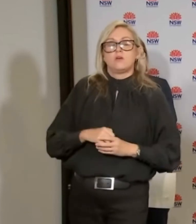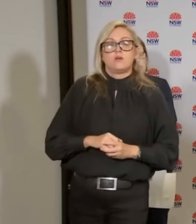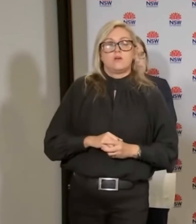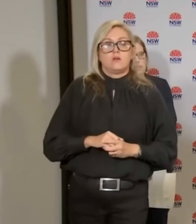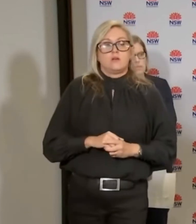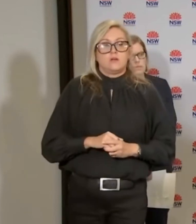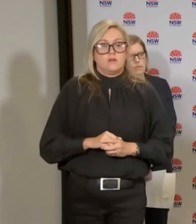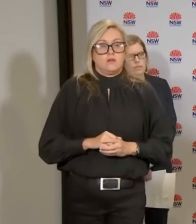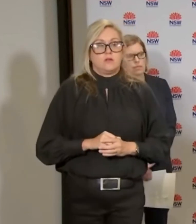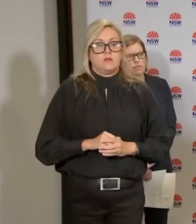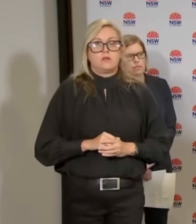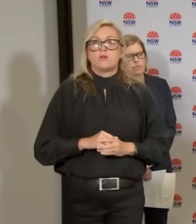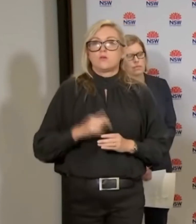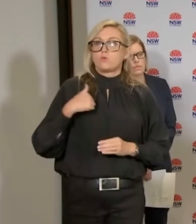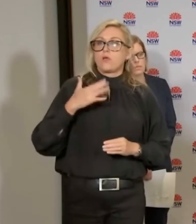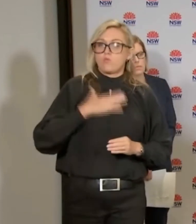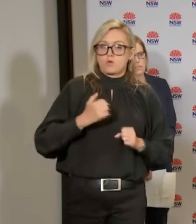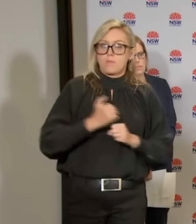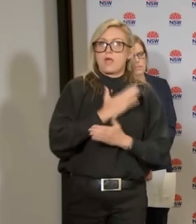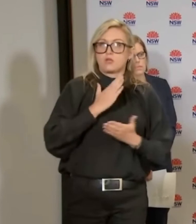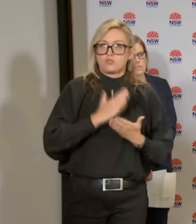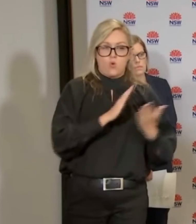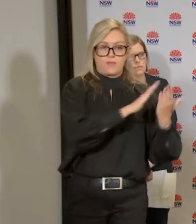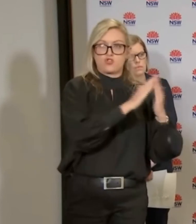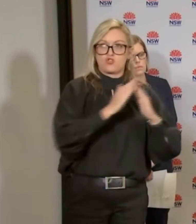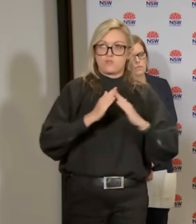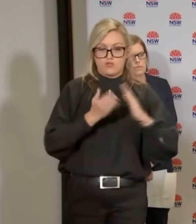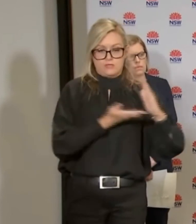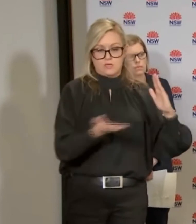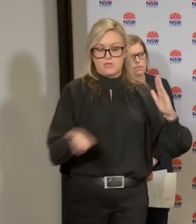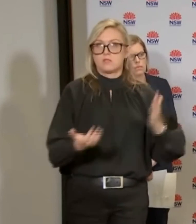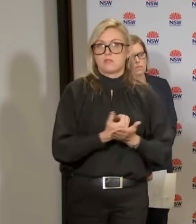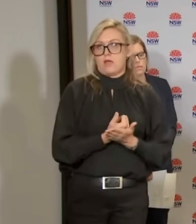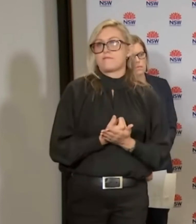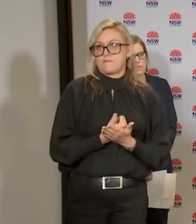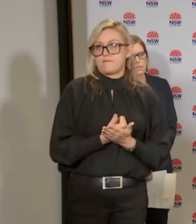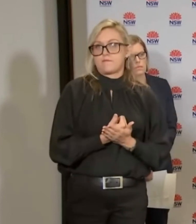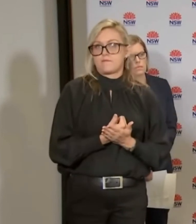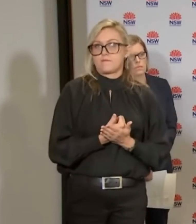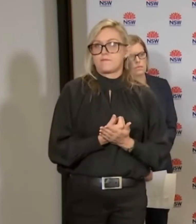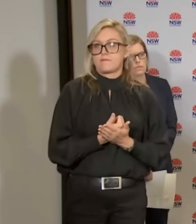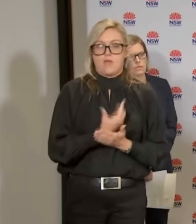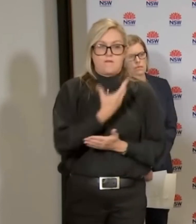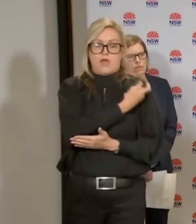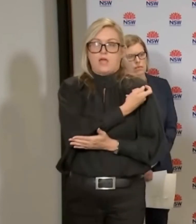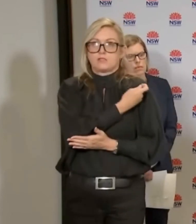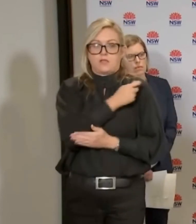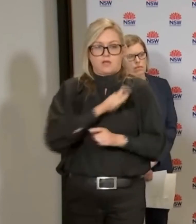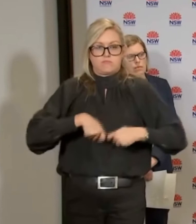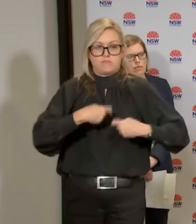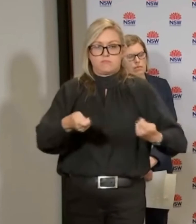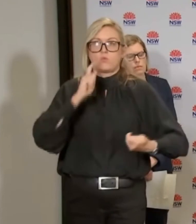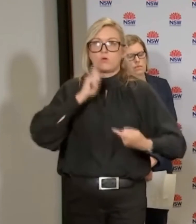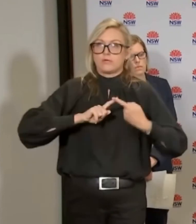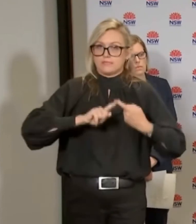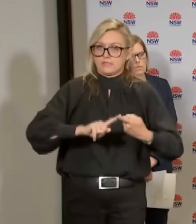I should be more stronger in my language, ensuring we keep the community as safe as possible, especially as the vaccine rollout continues. And